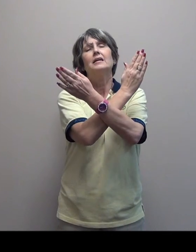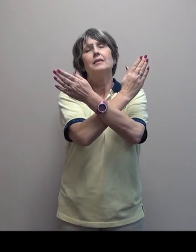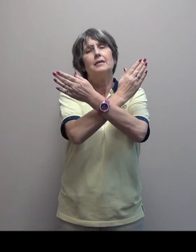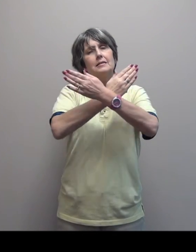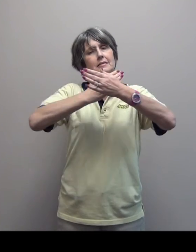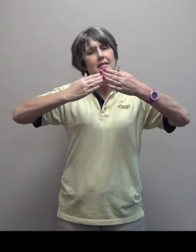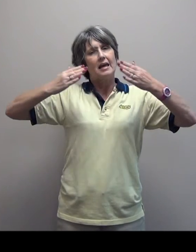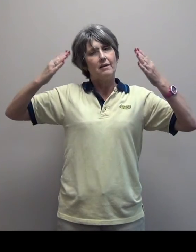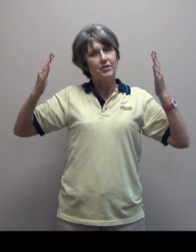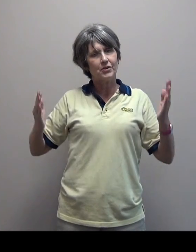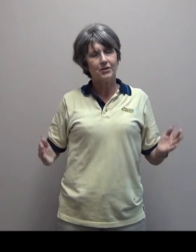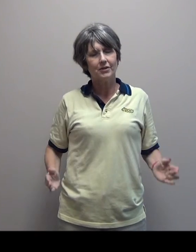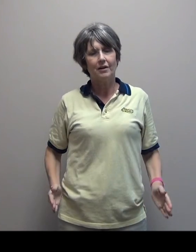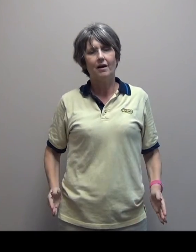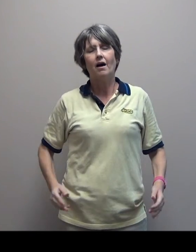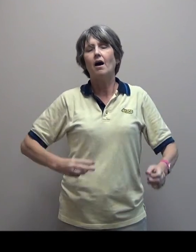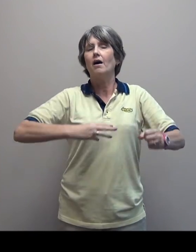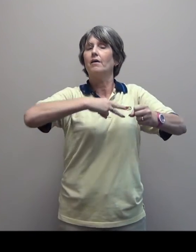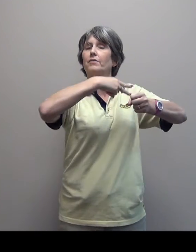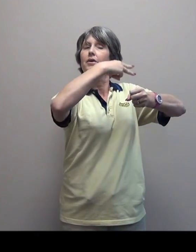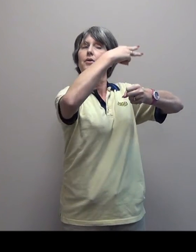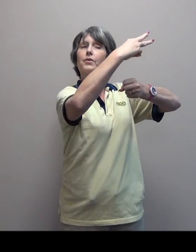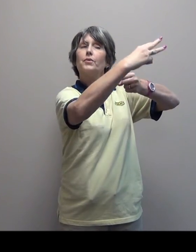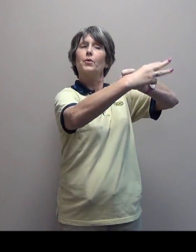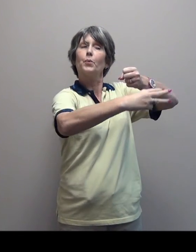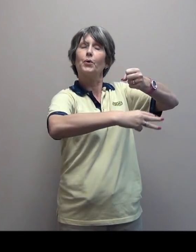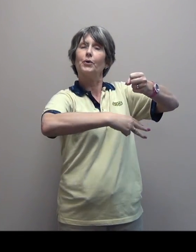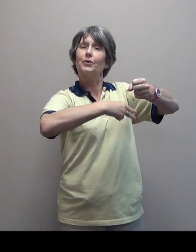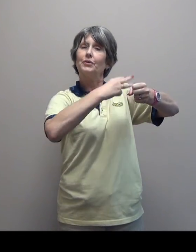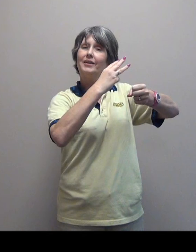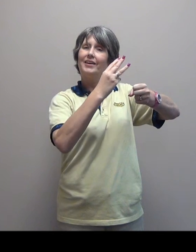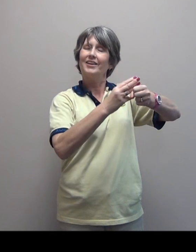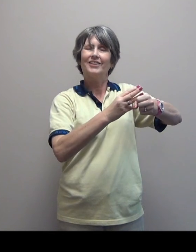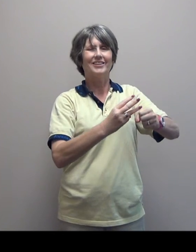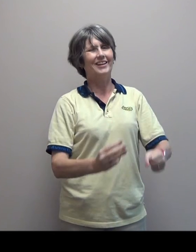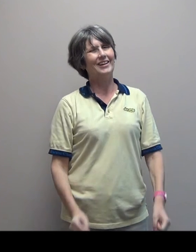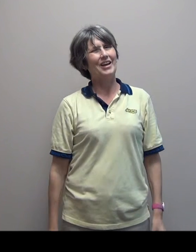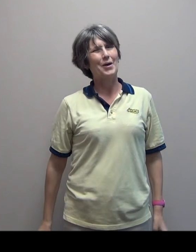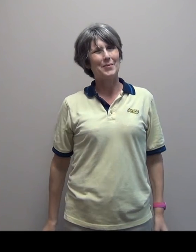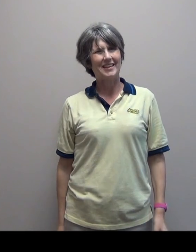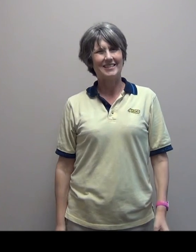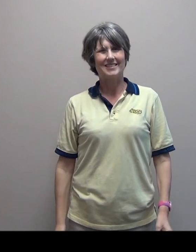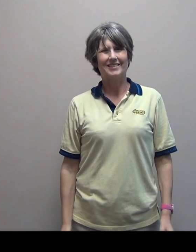the Savior of the world. Good luck, Cubbies.